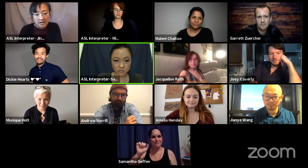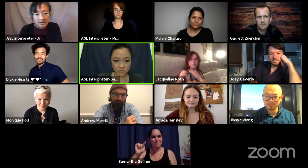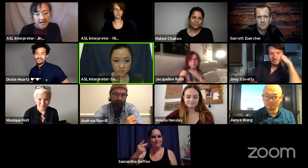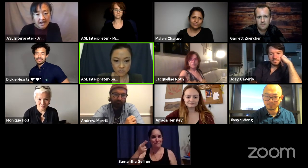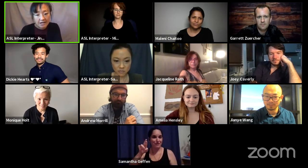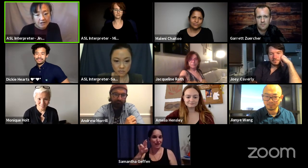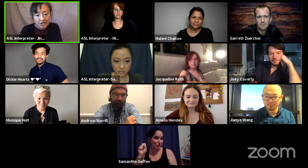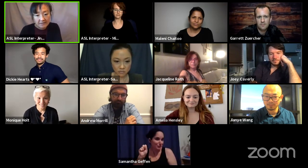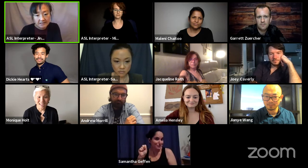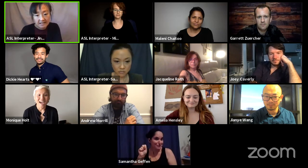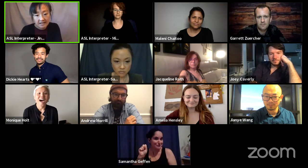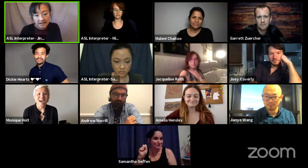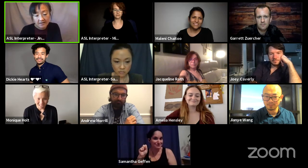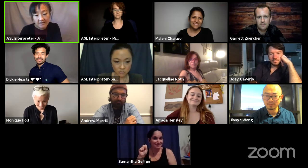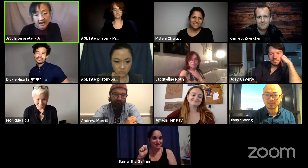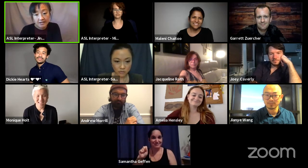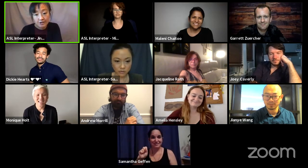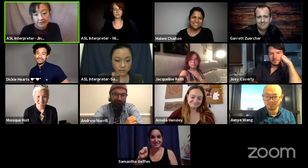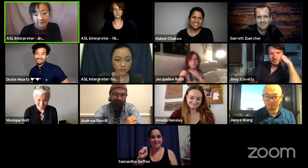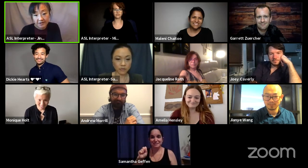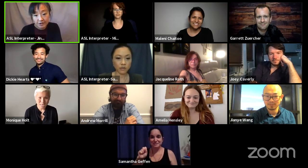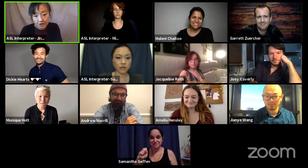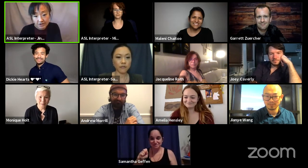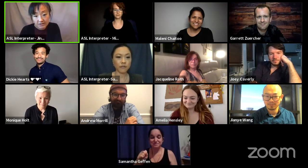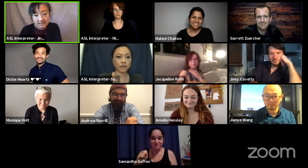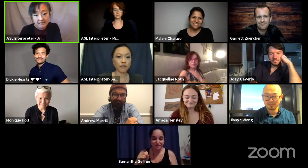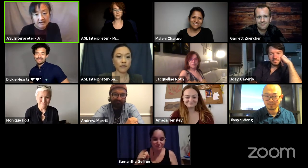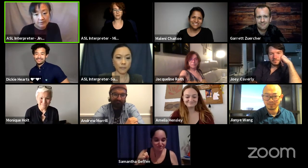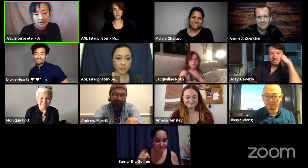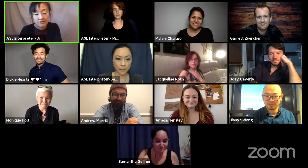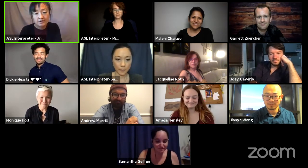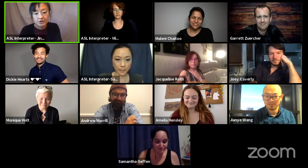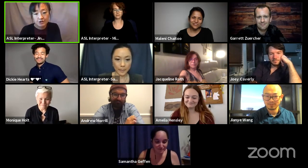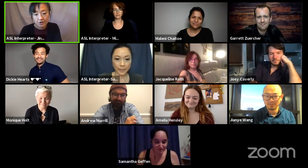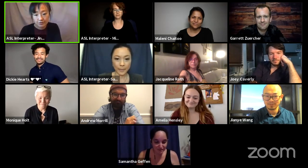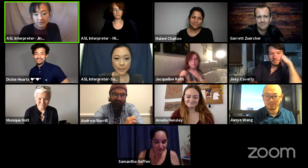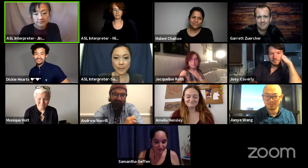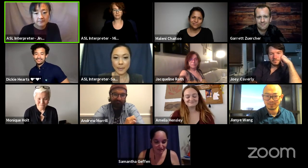The hand shapes, the hand shape features that were shown.